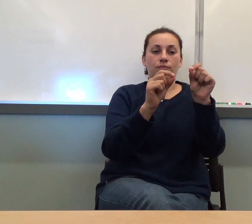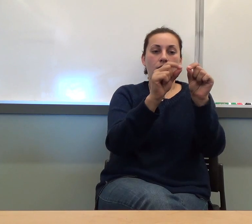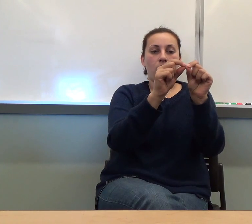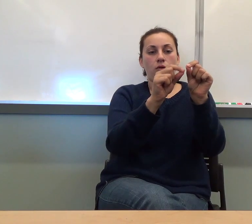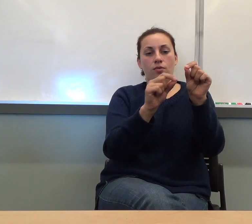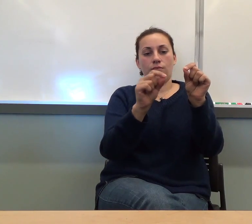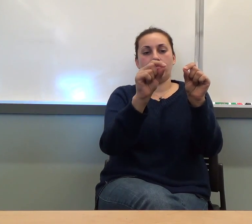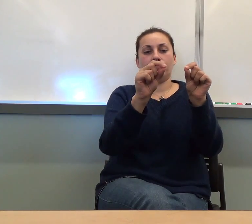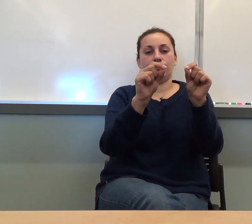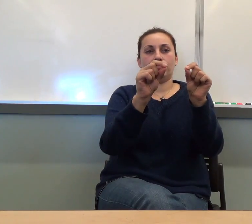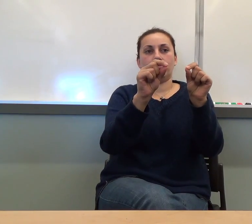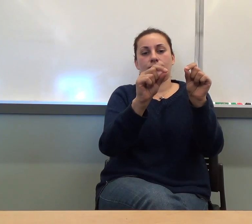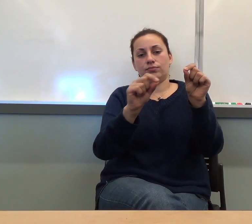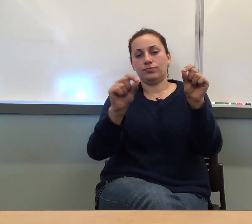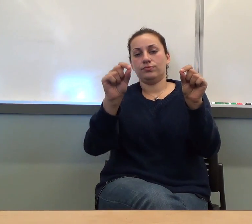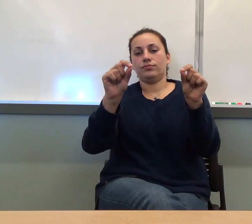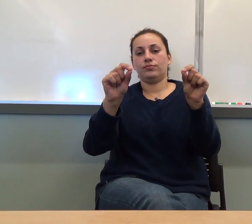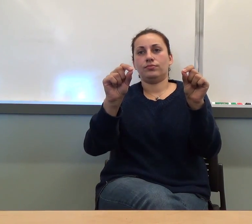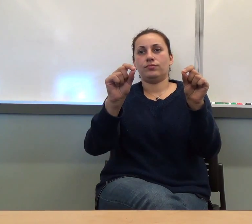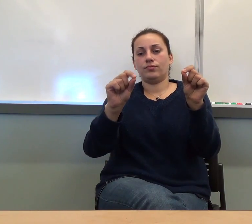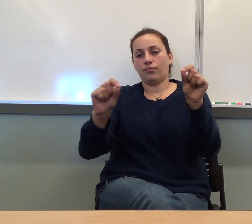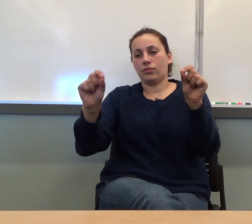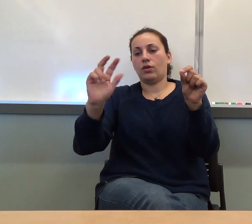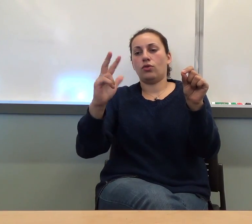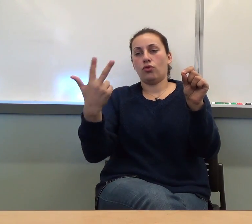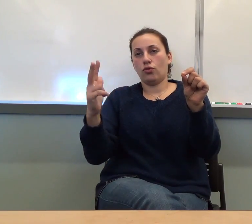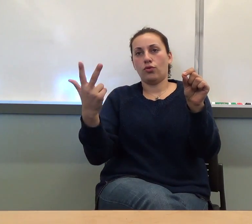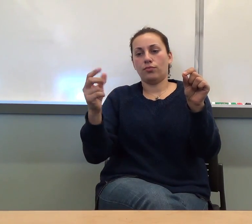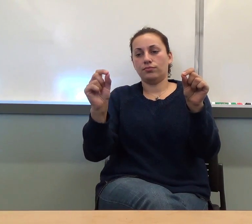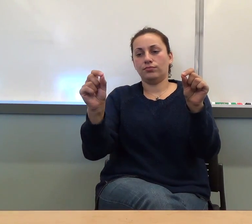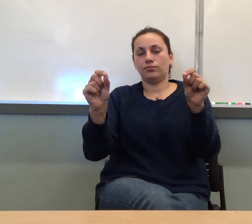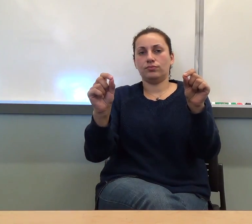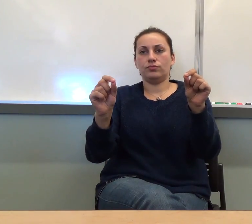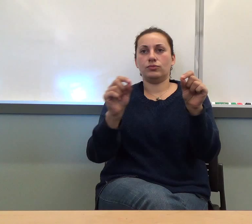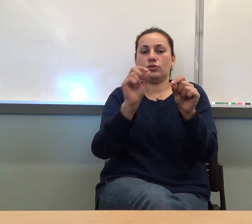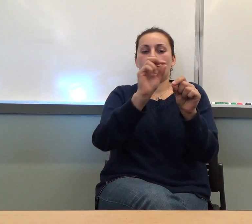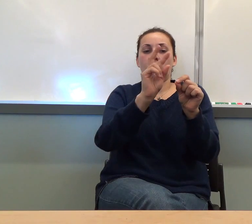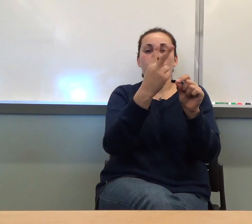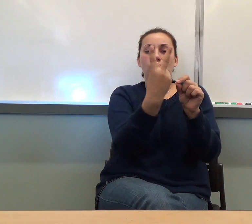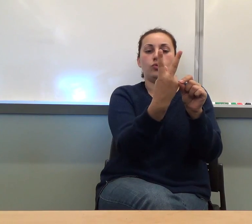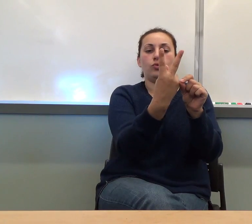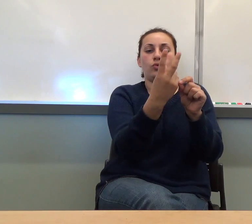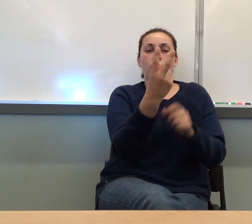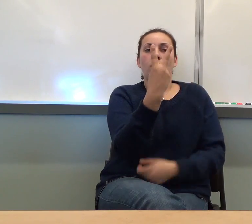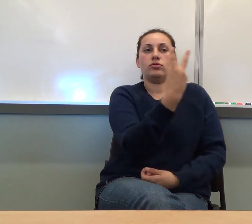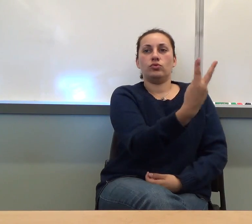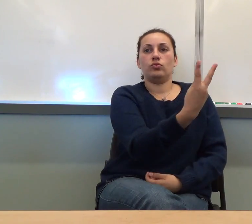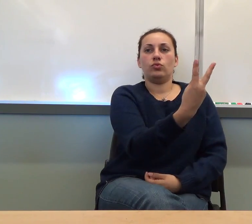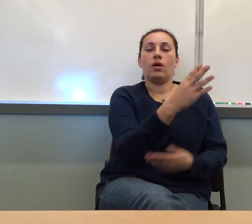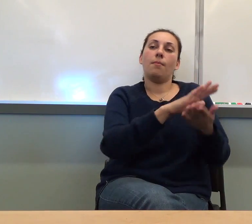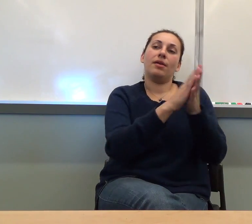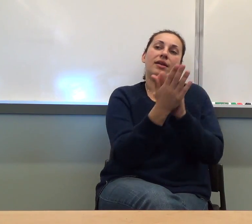No. So we write this as 2.84 to the 100th position.